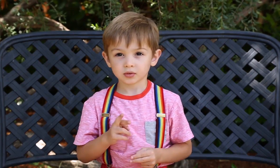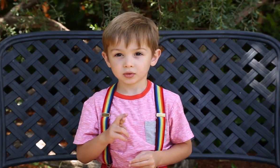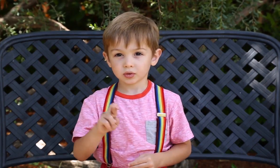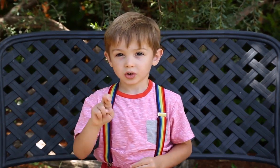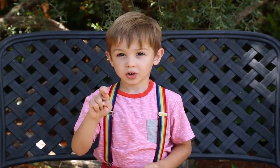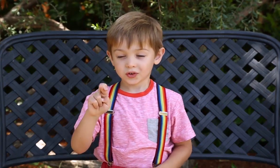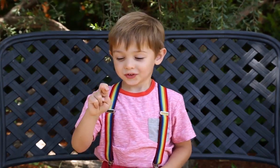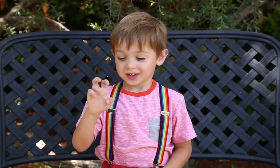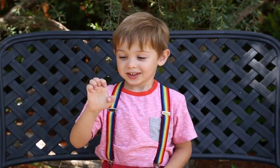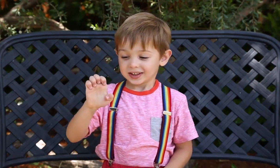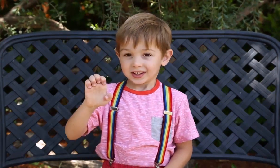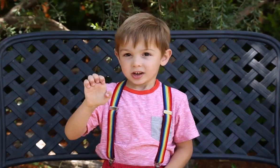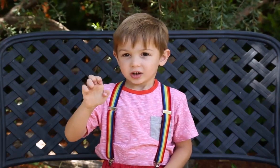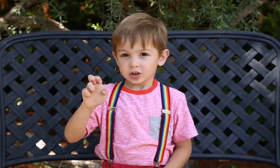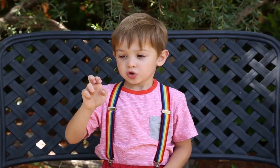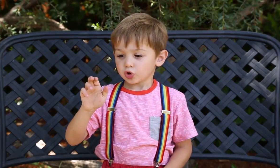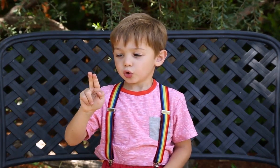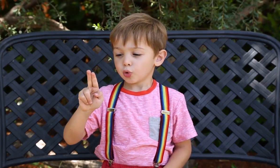My name, Reuben.